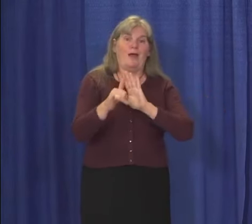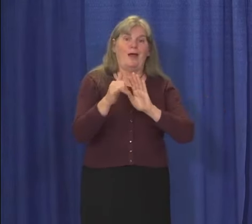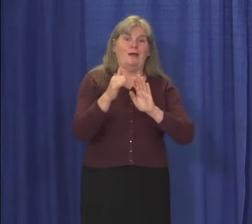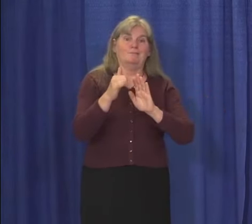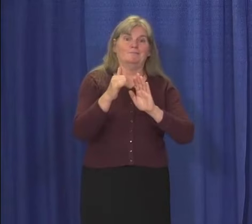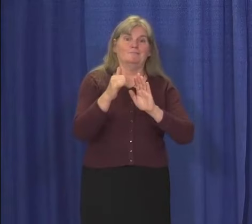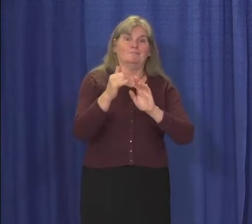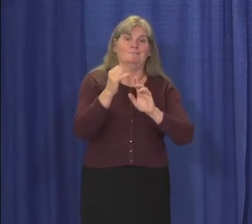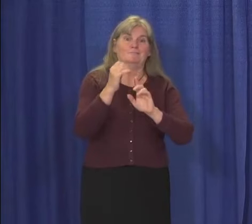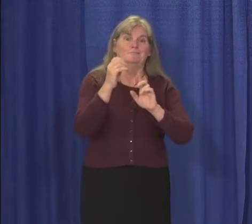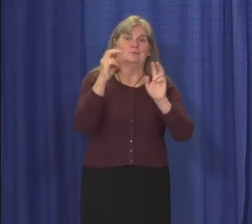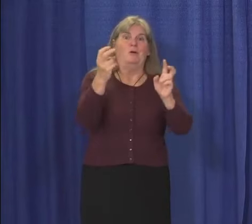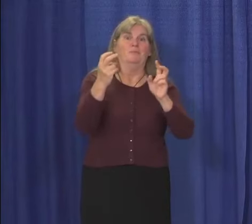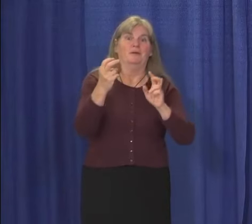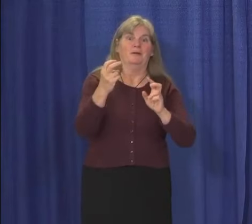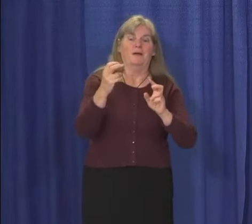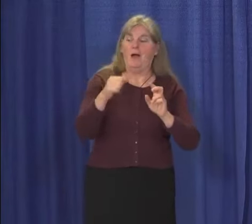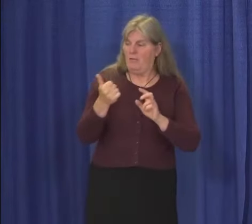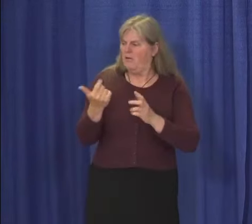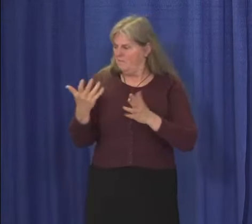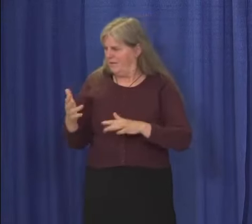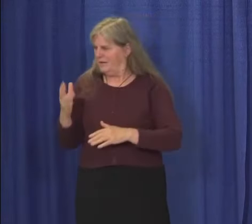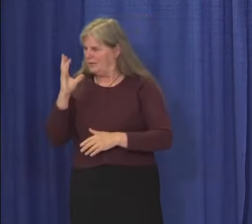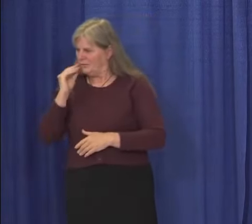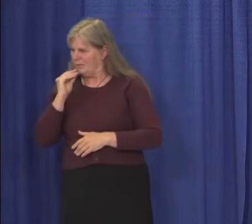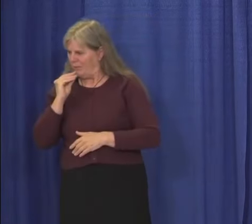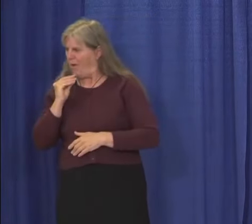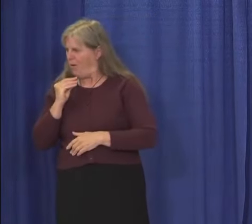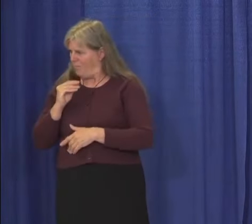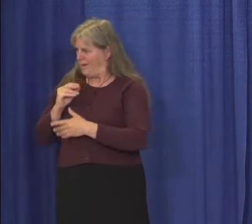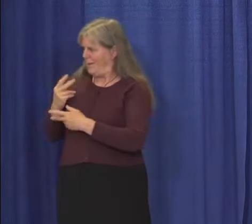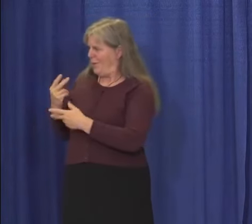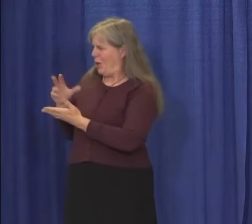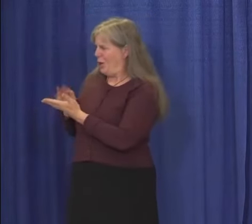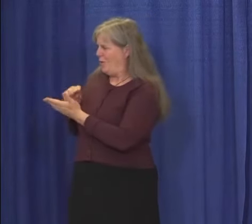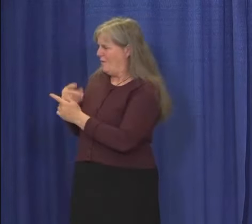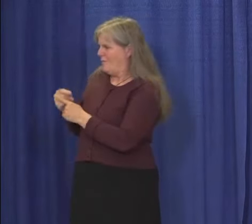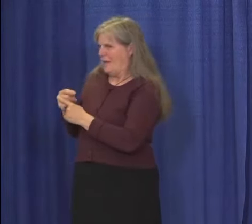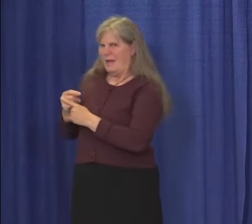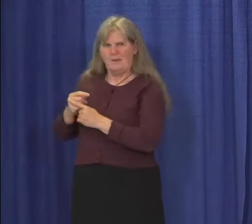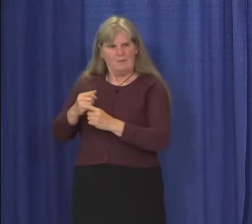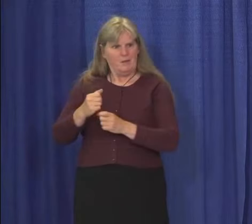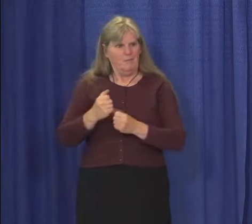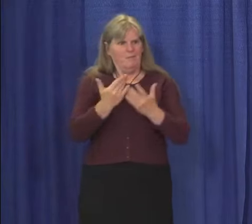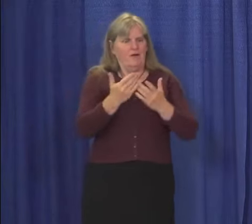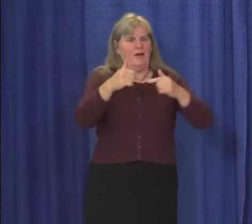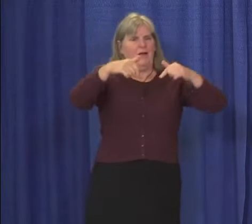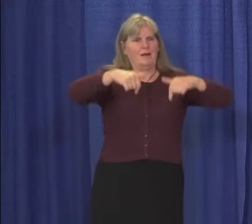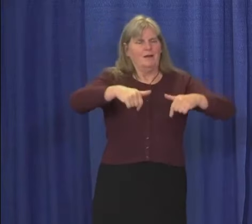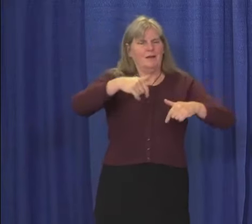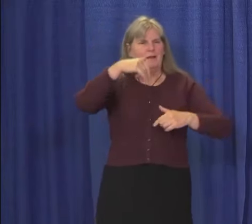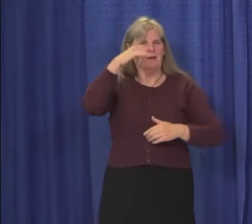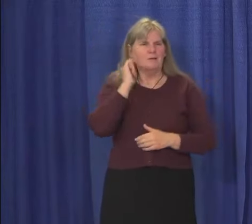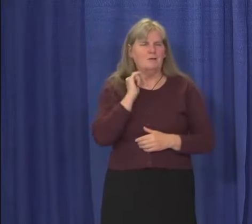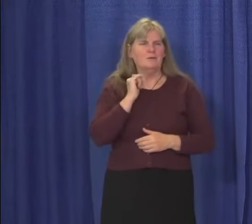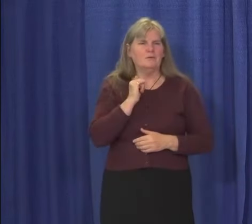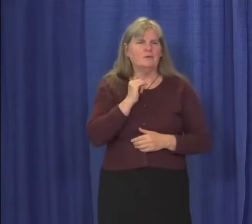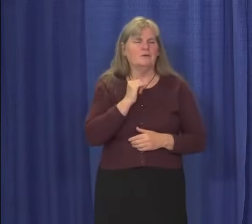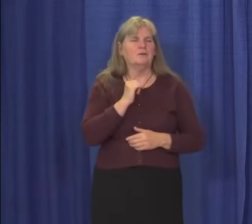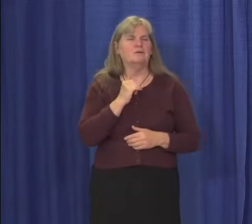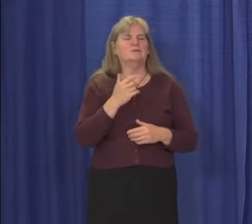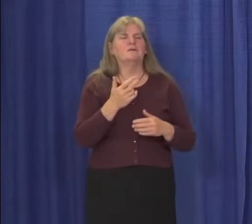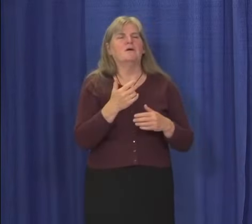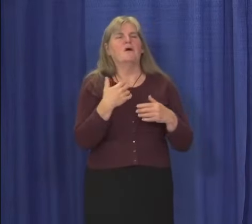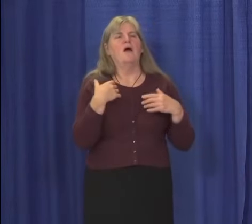successful. So I do think it's going to take some collective action for sure, both from the community and from government and from our